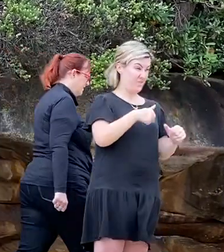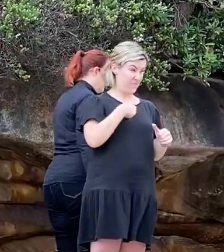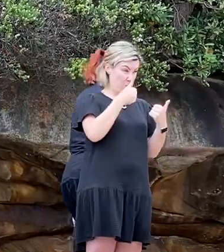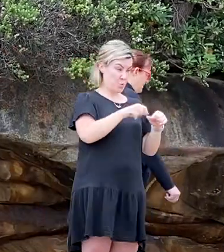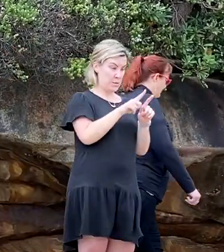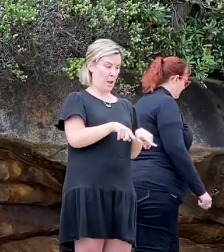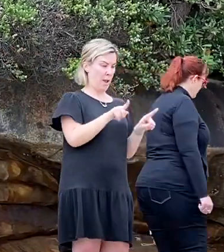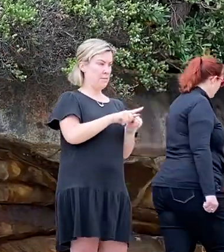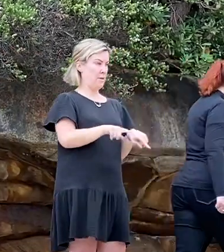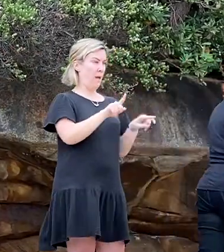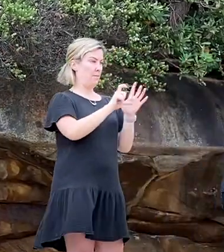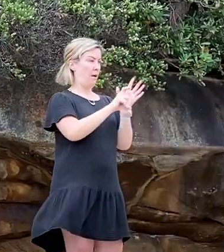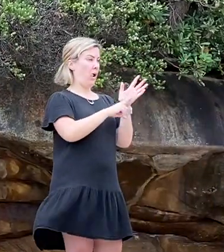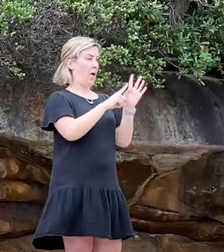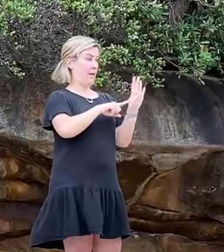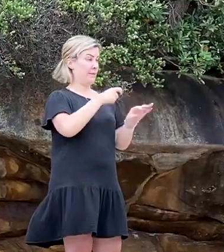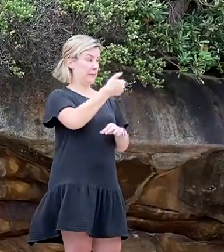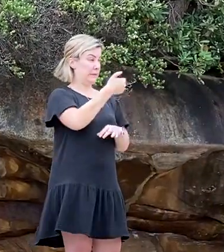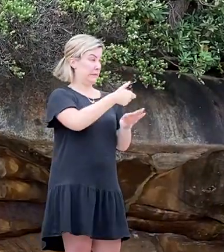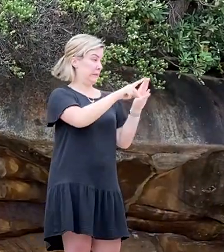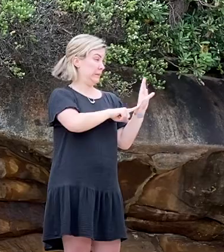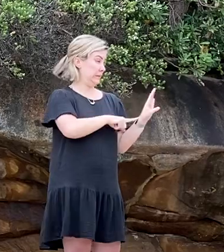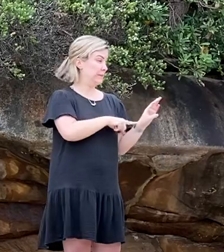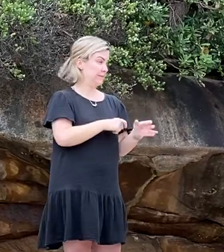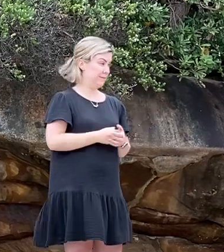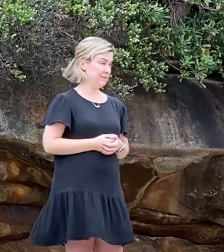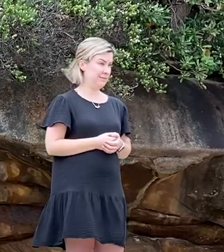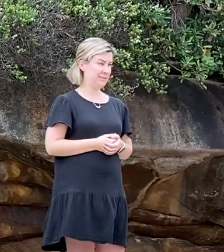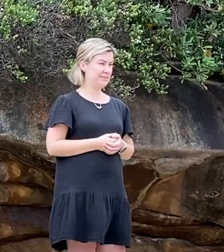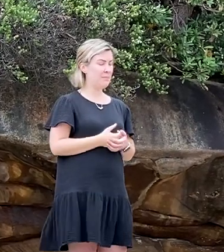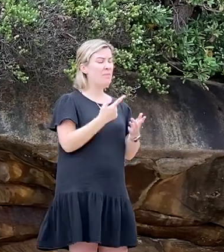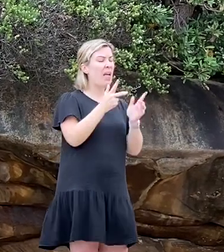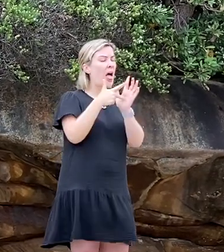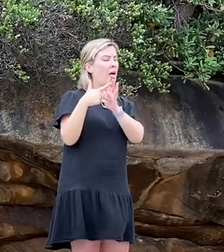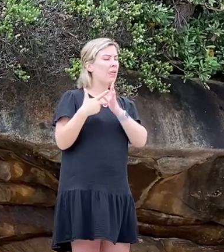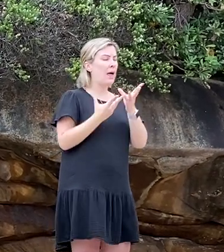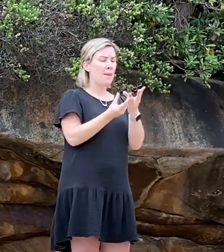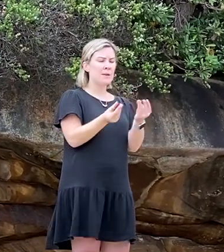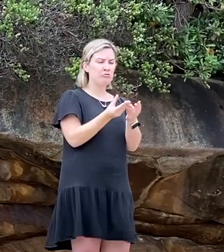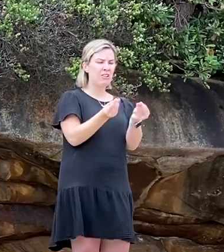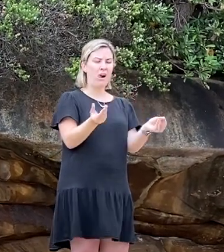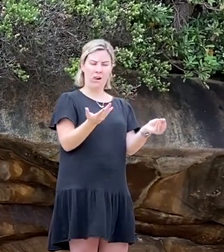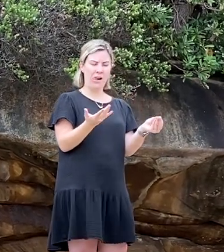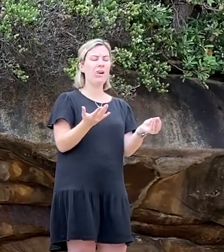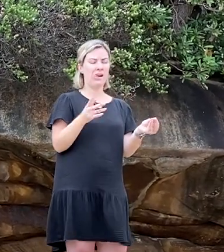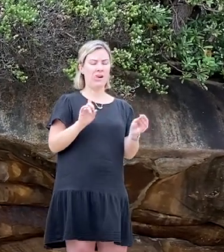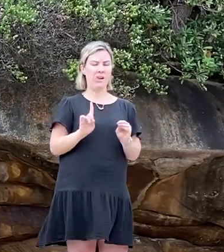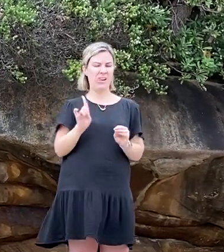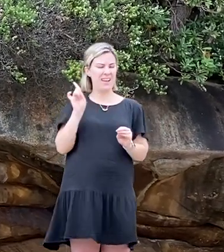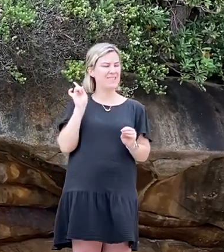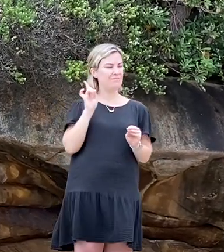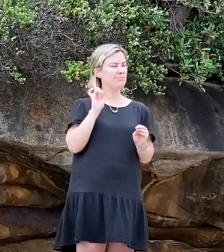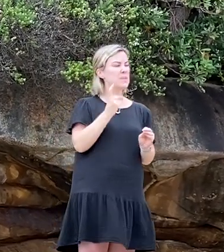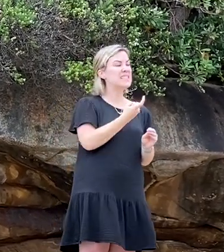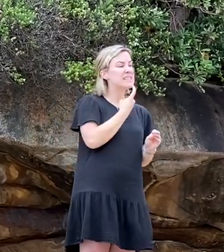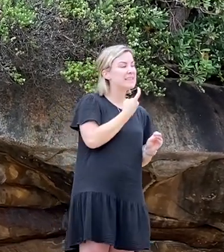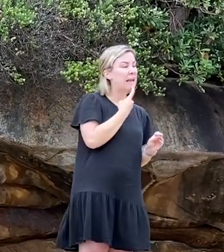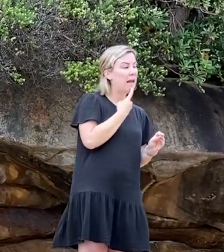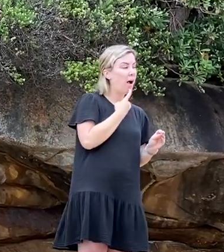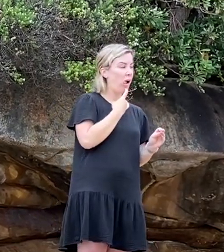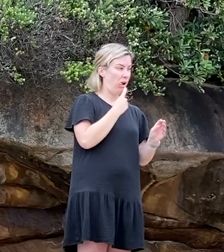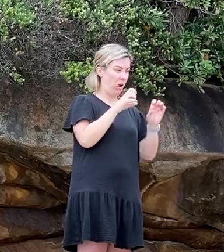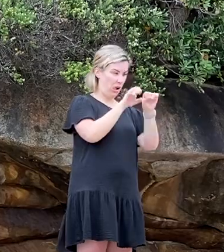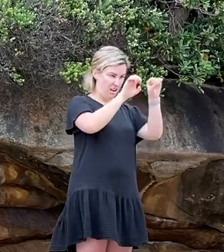years. And the other materials are just reinforced steel for